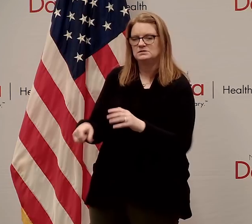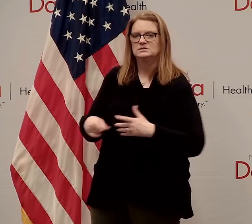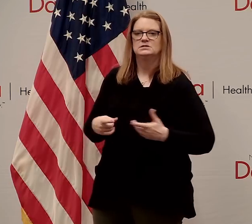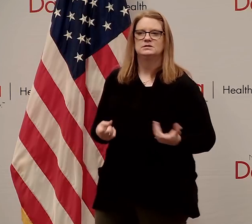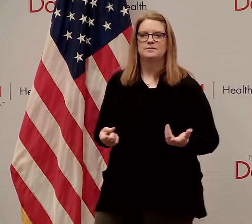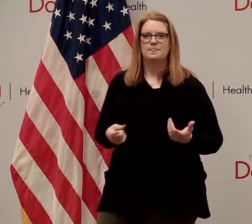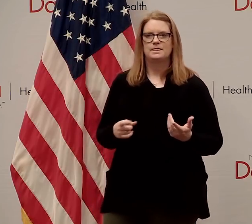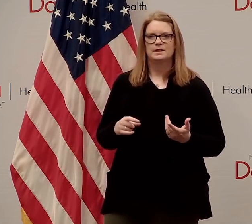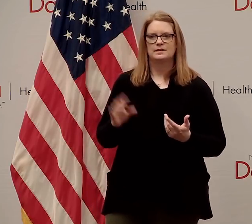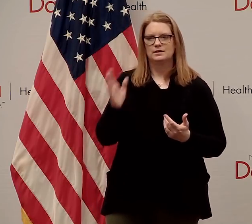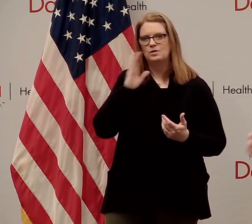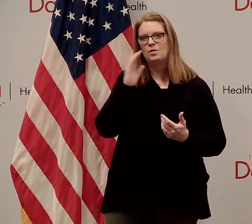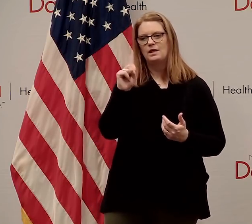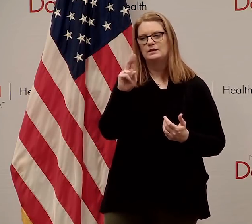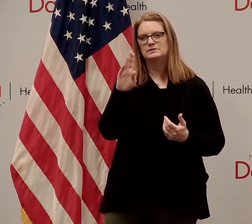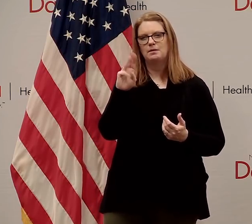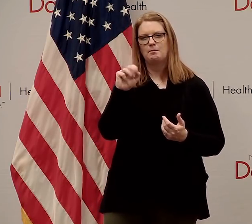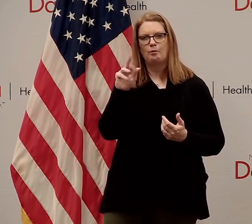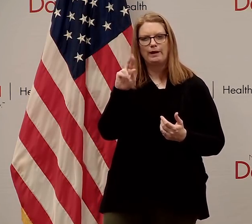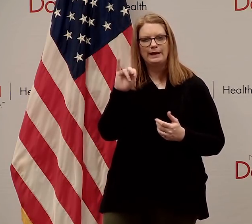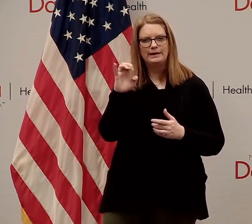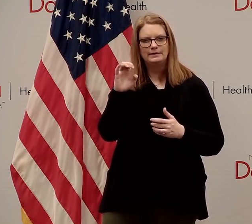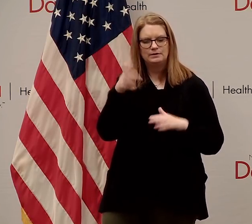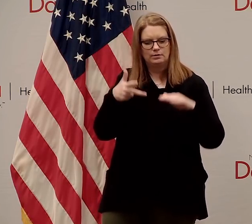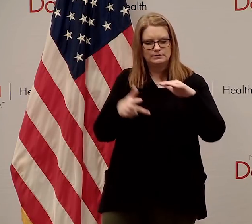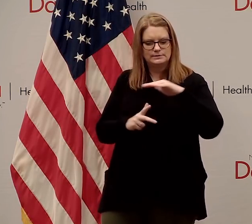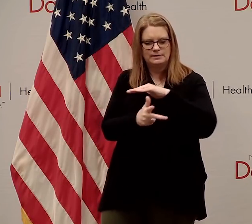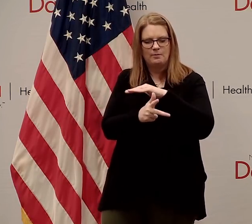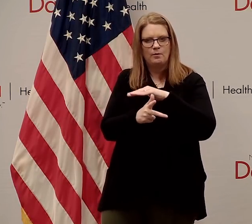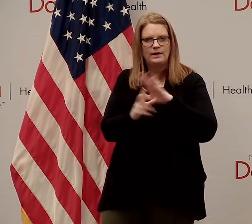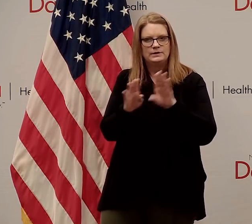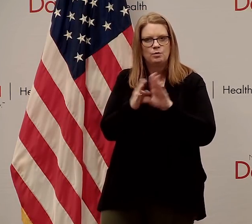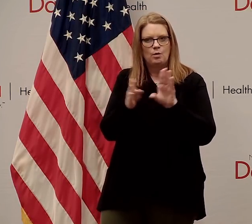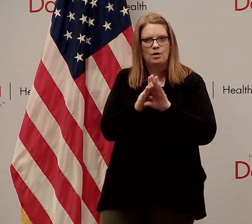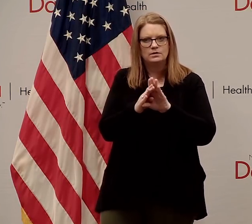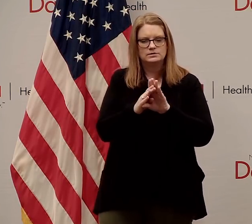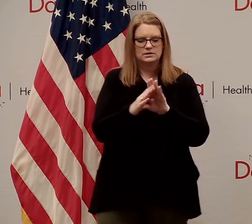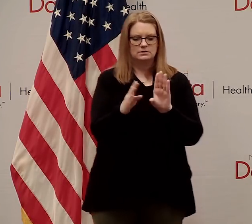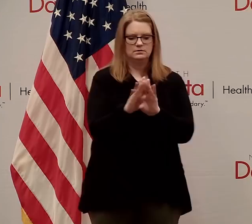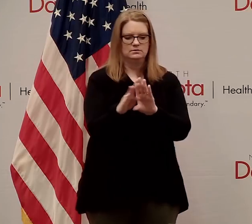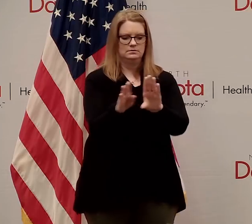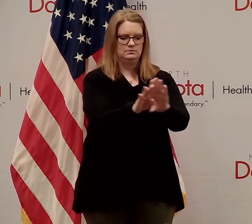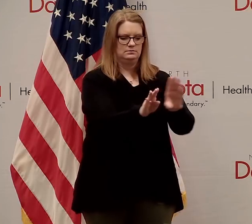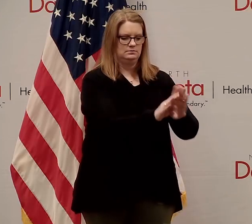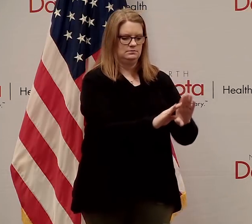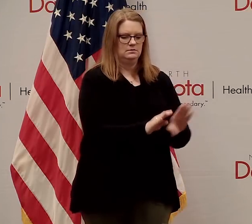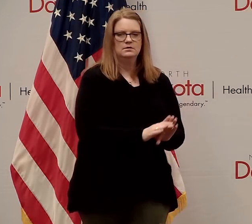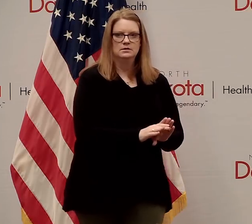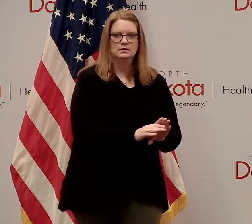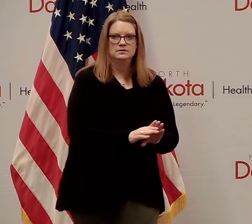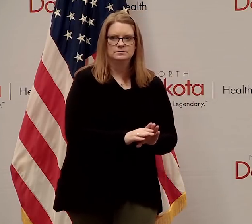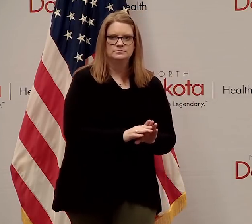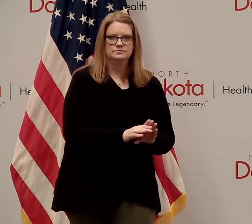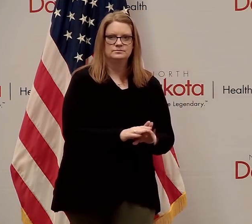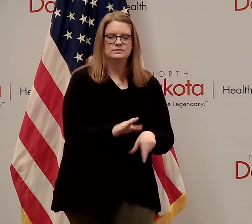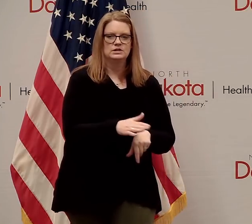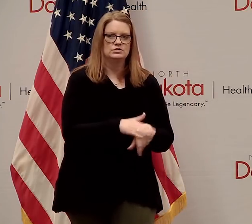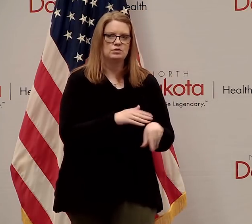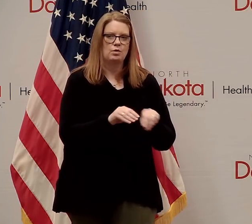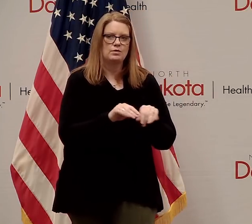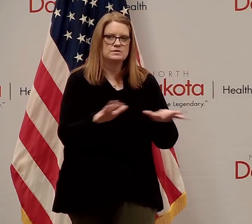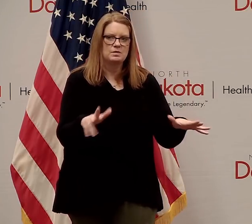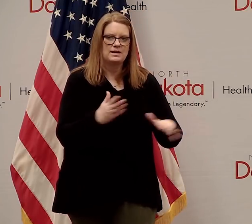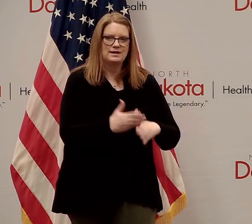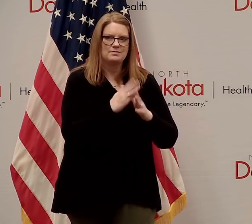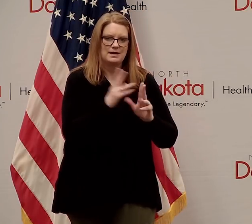call it the submarine doors, but they've got to figure out a way to cordon off these larger facilities to slow the spread and protect